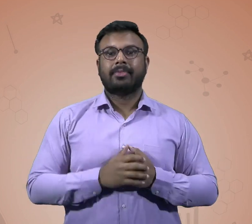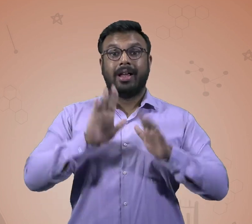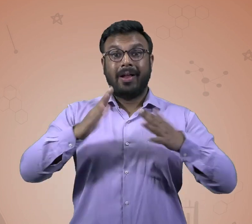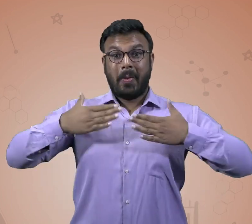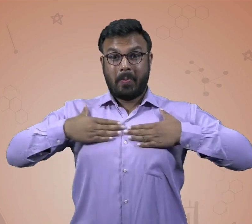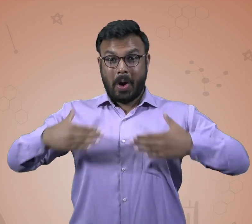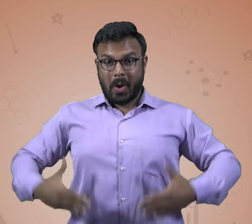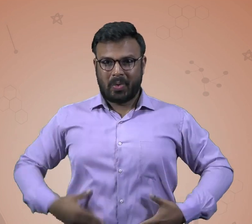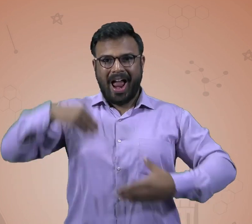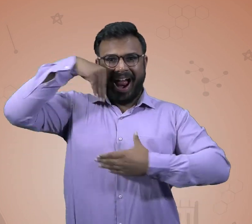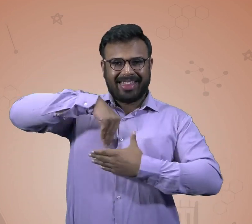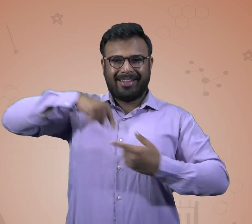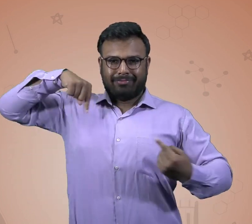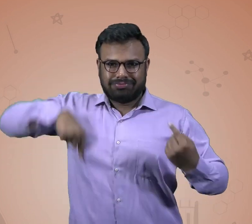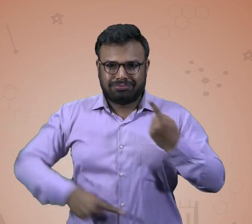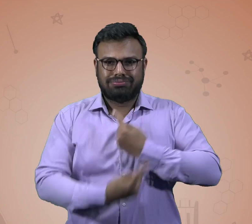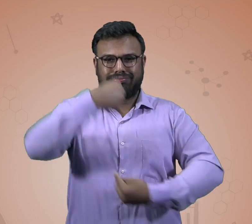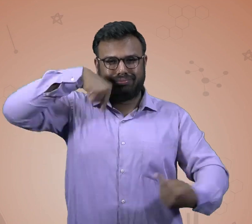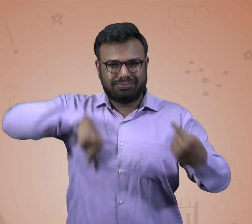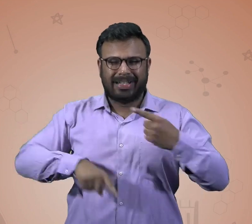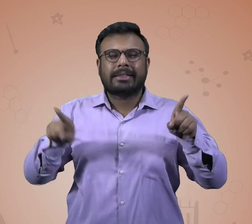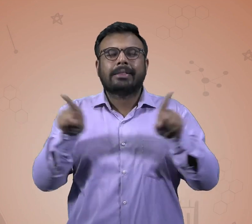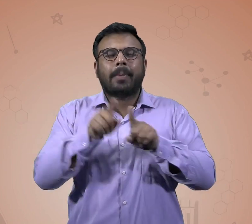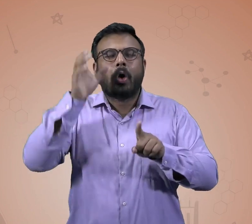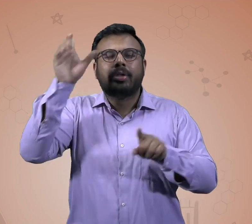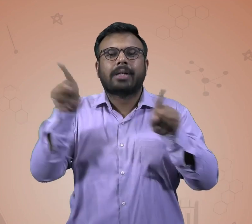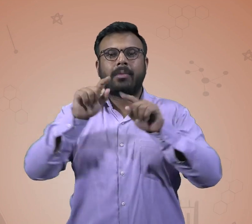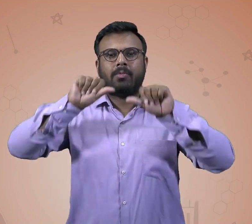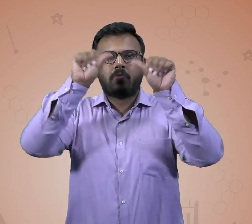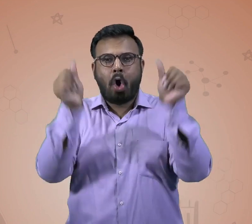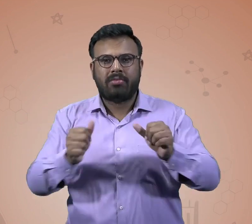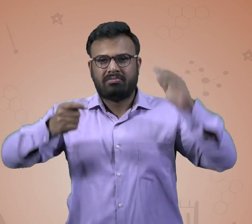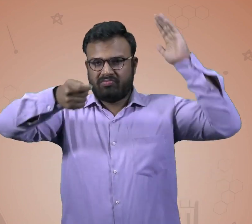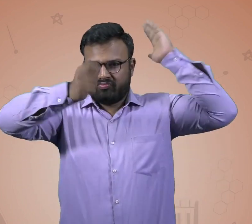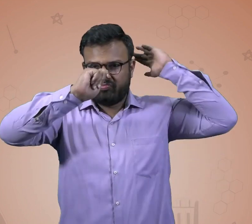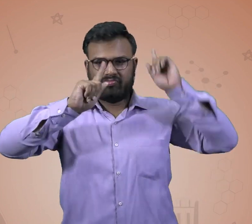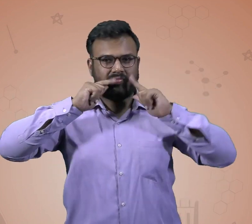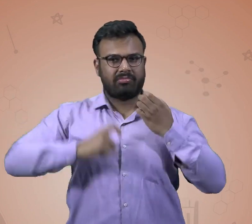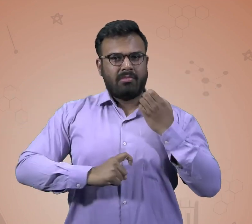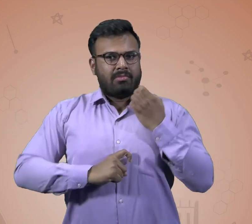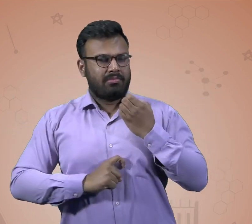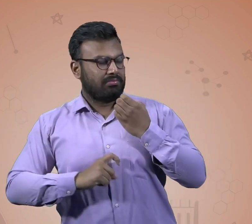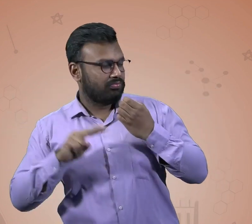The immune system in our body plays the role of the guard against infectious